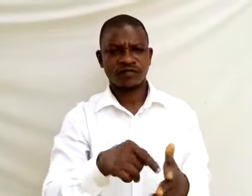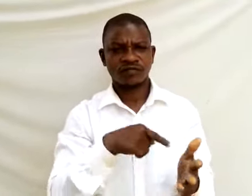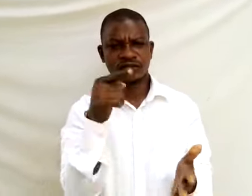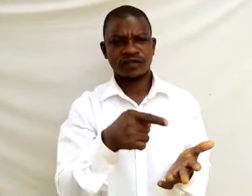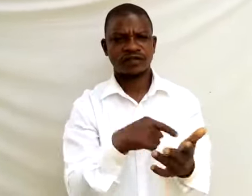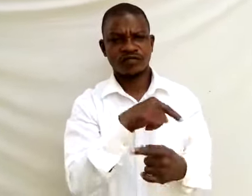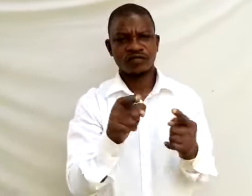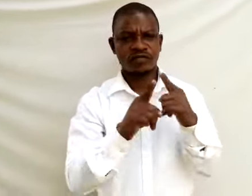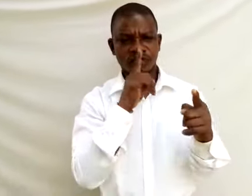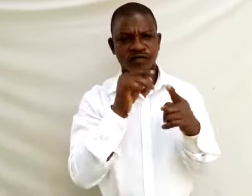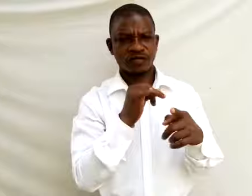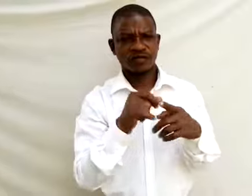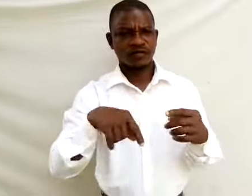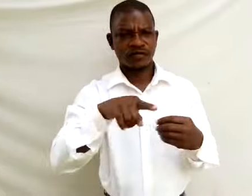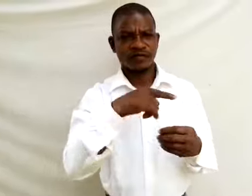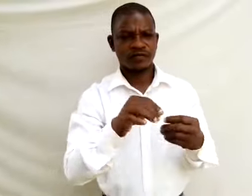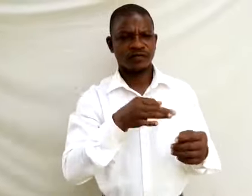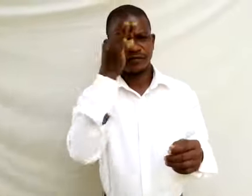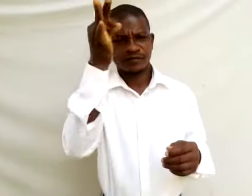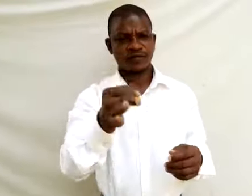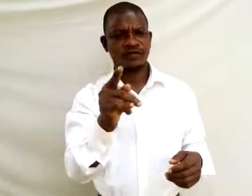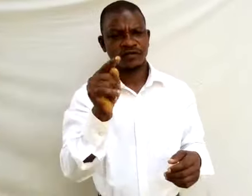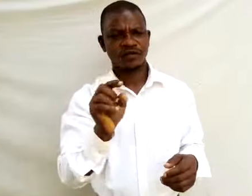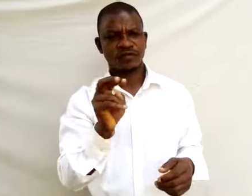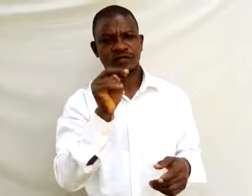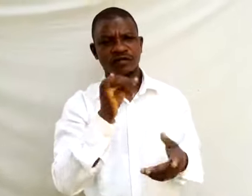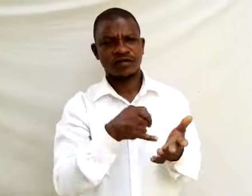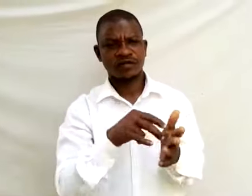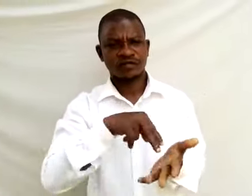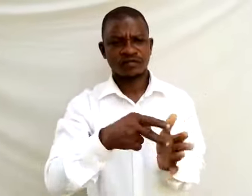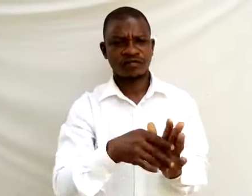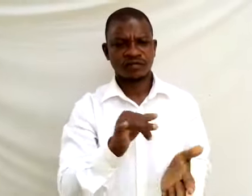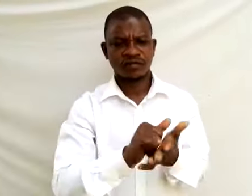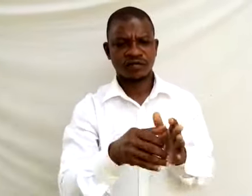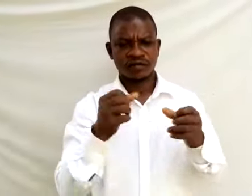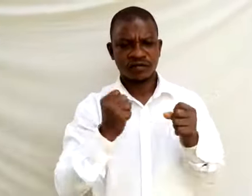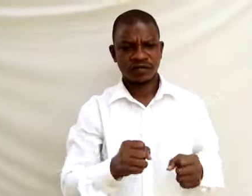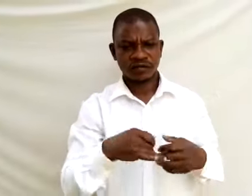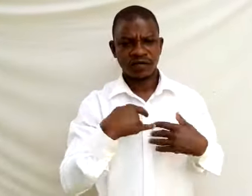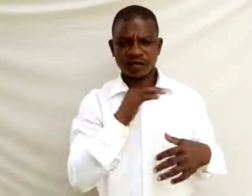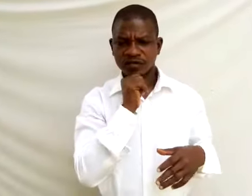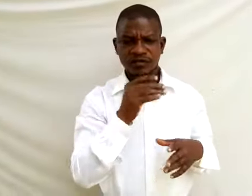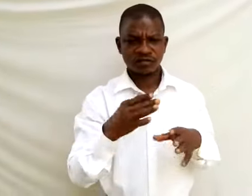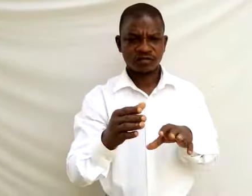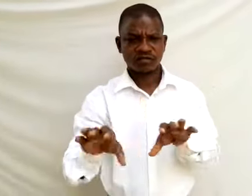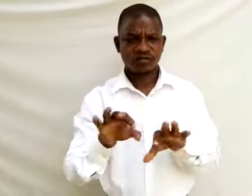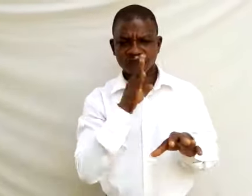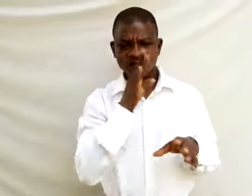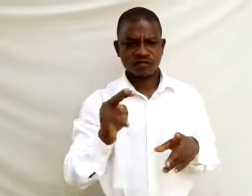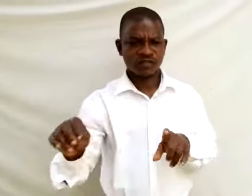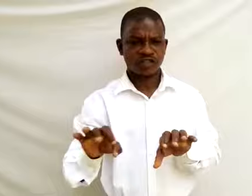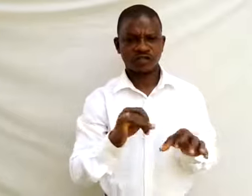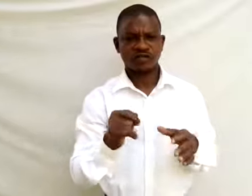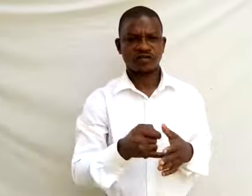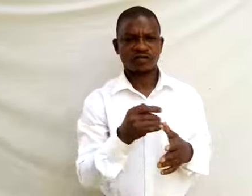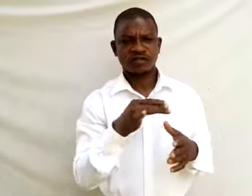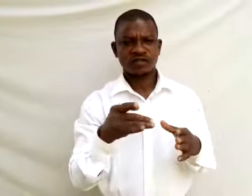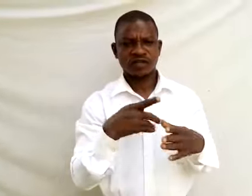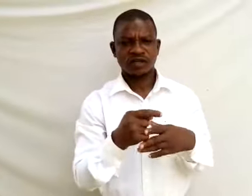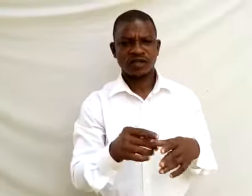talk about a future tense, it means the action has not taken place. The action is not